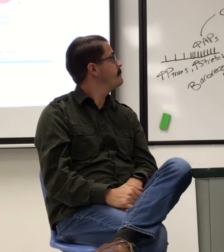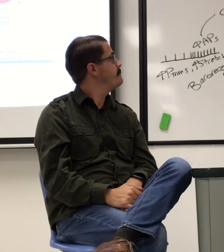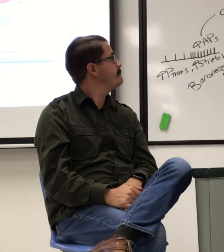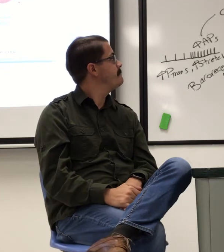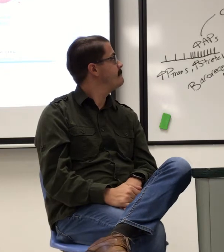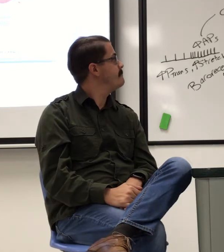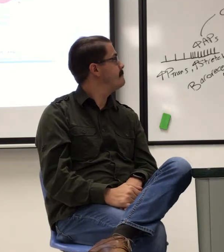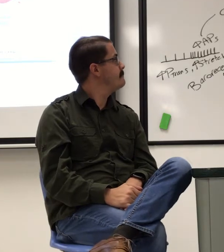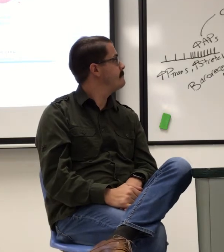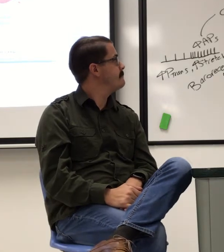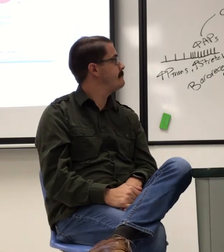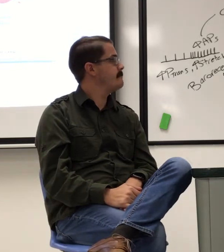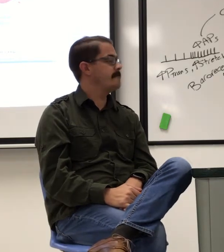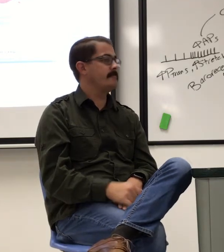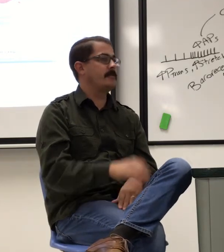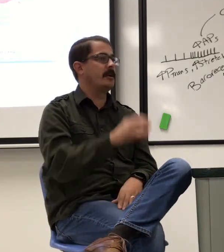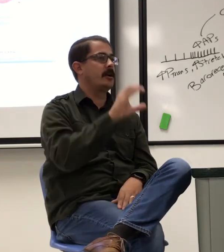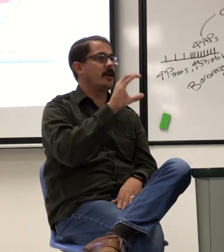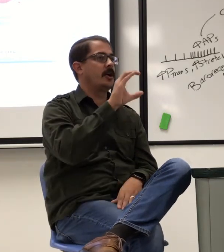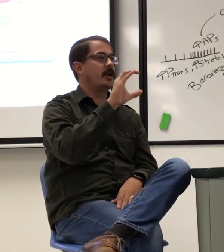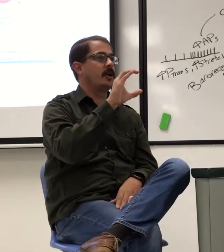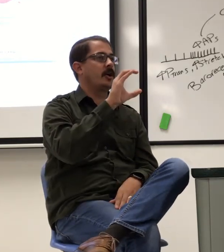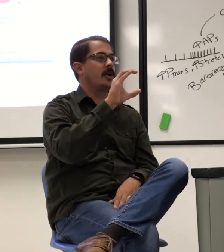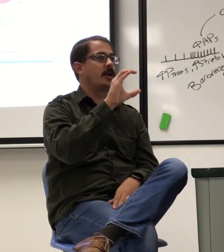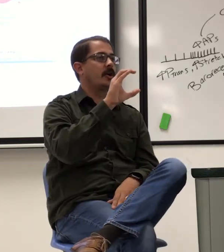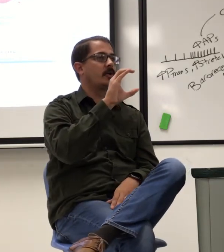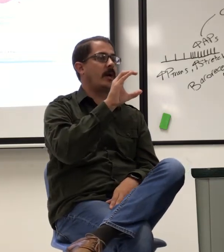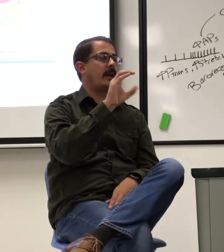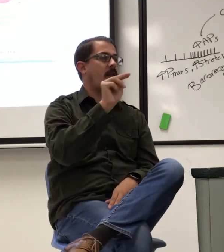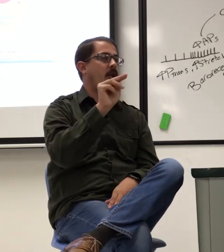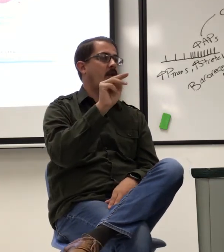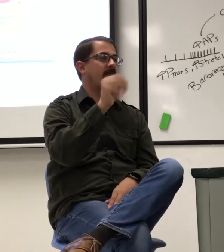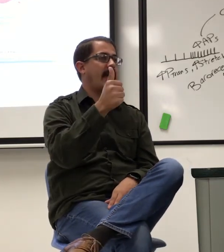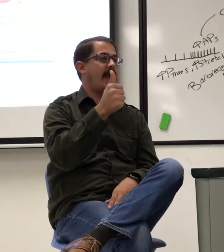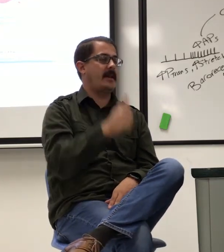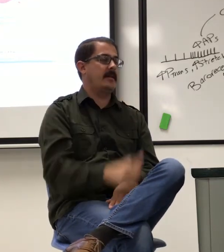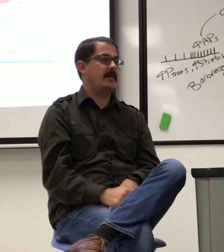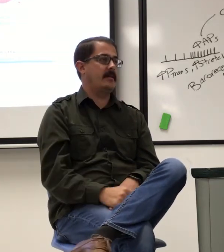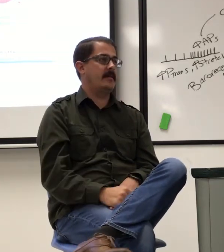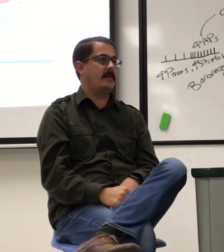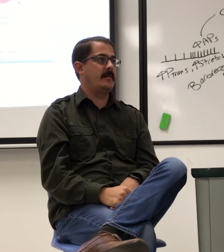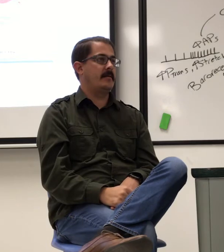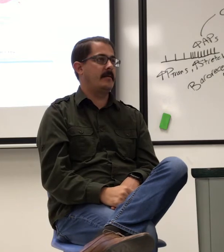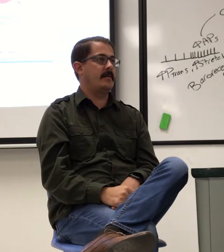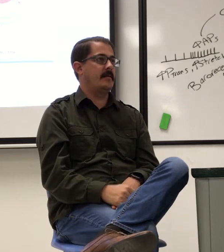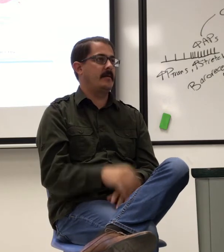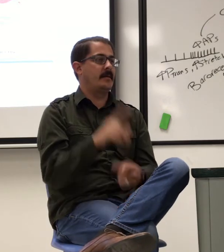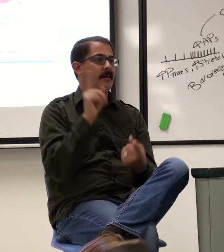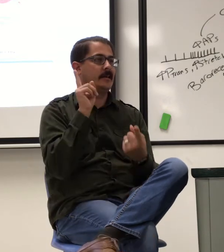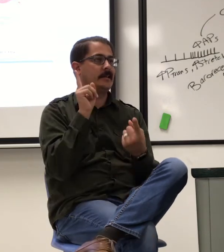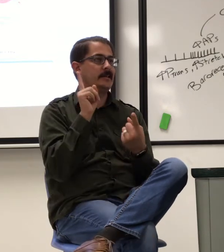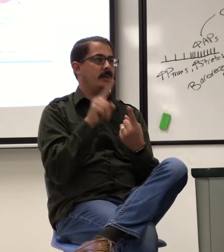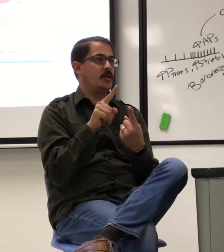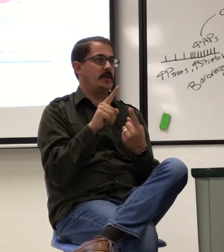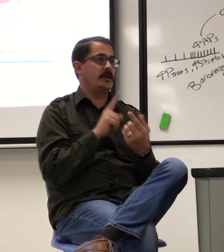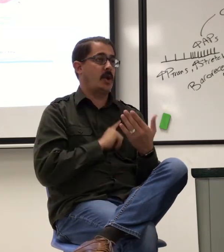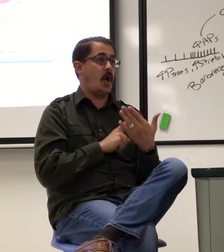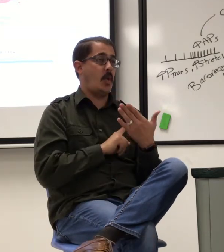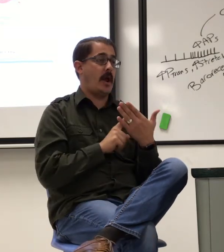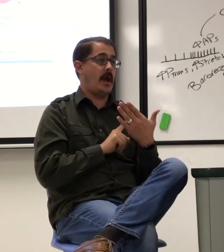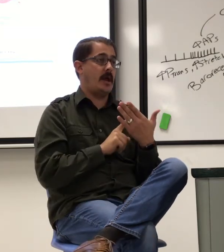Cranial nerve 10. Vagus nerve. Affect the heart. Decrease heart rate.